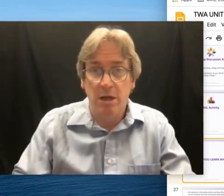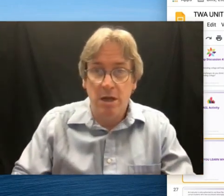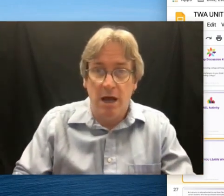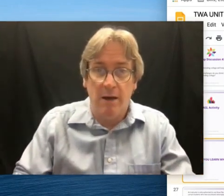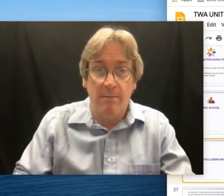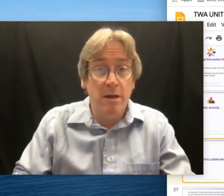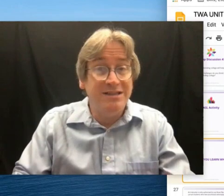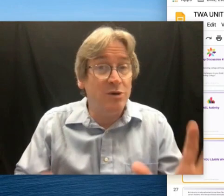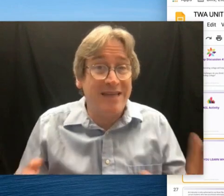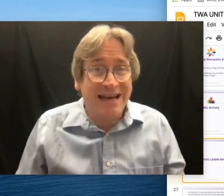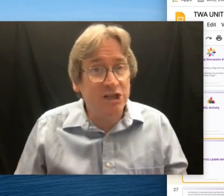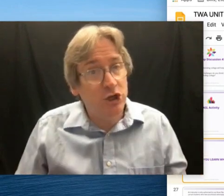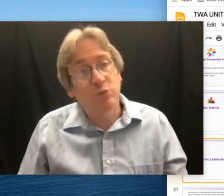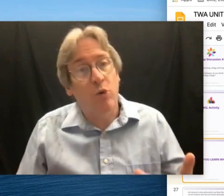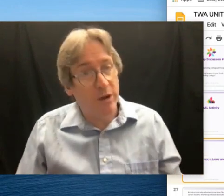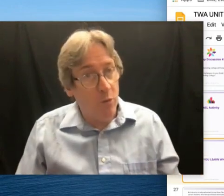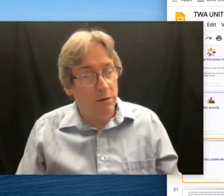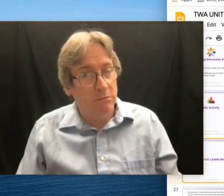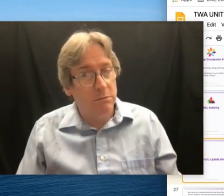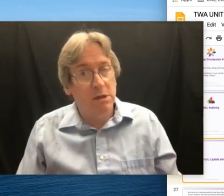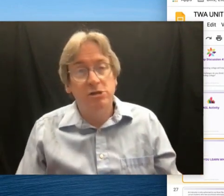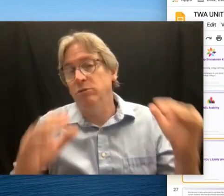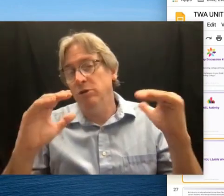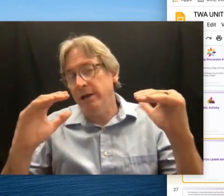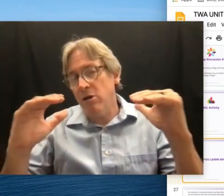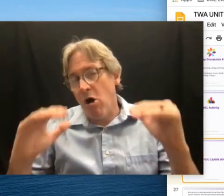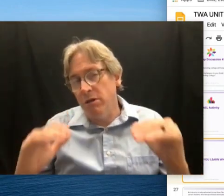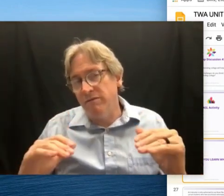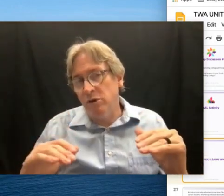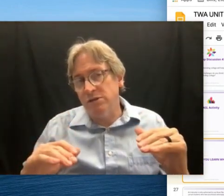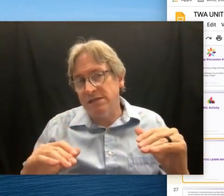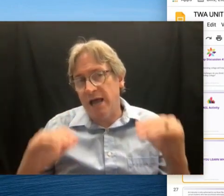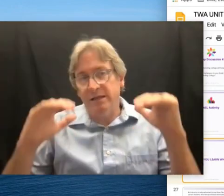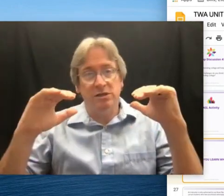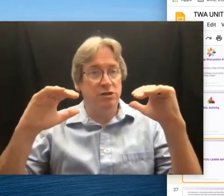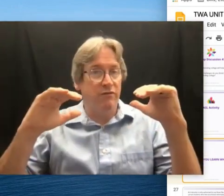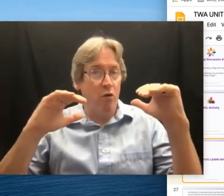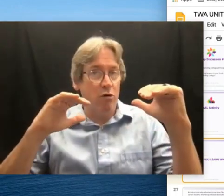So that is 2.1. So look at all of